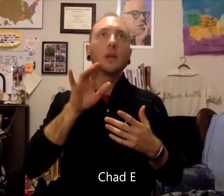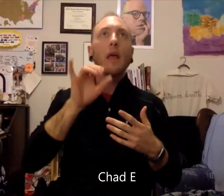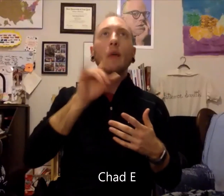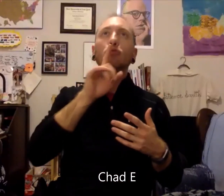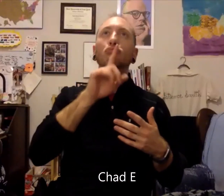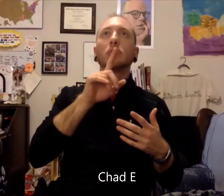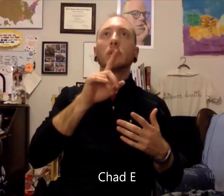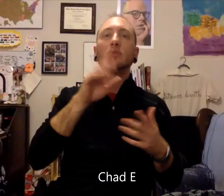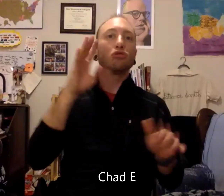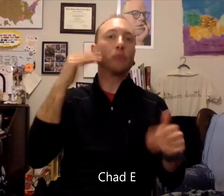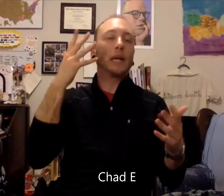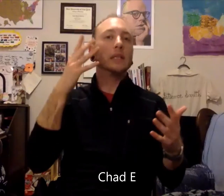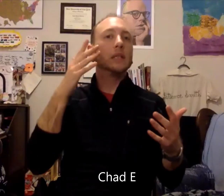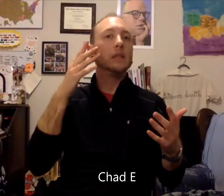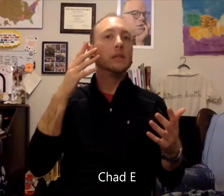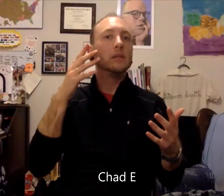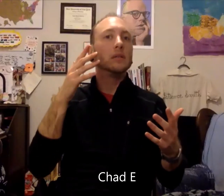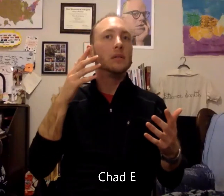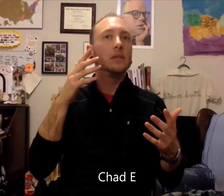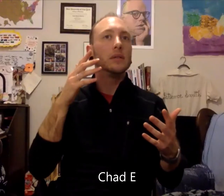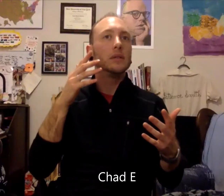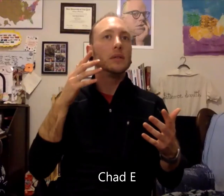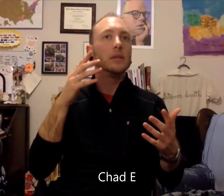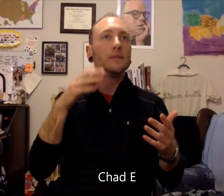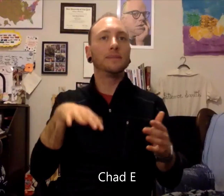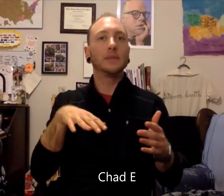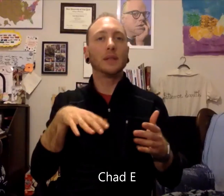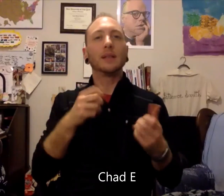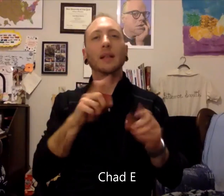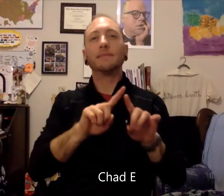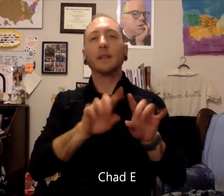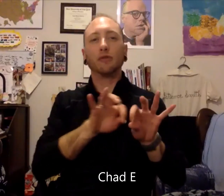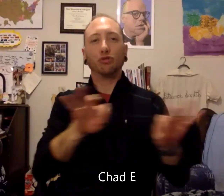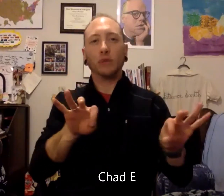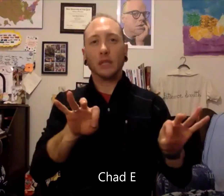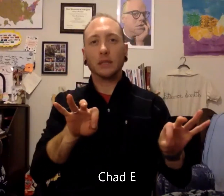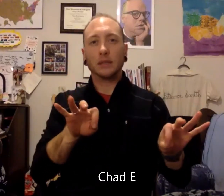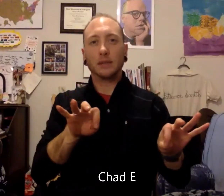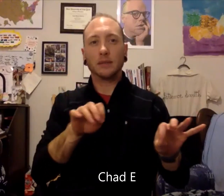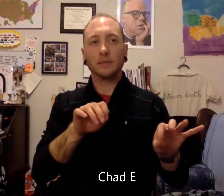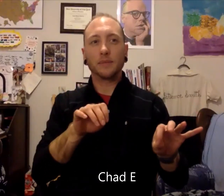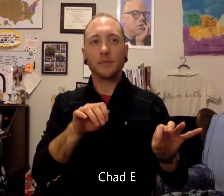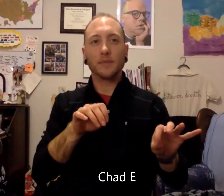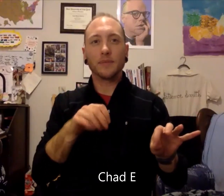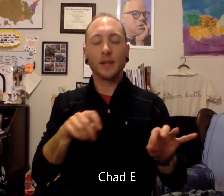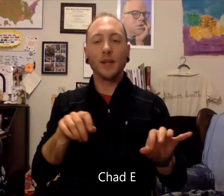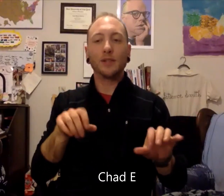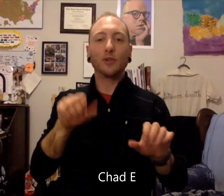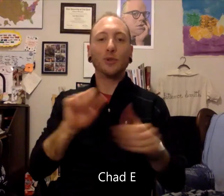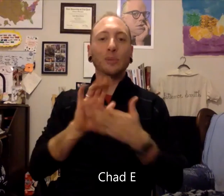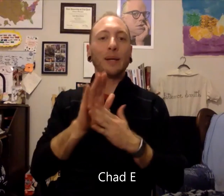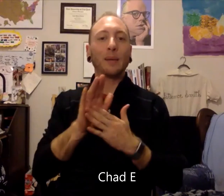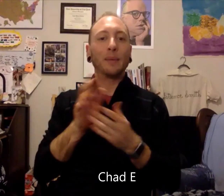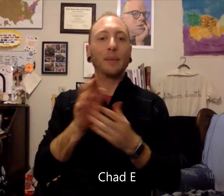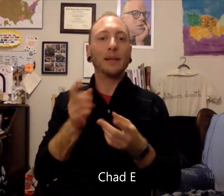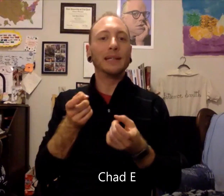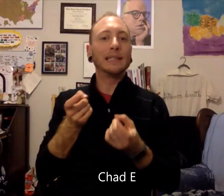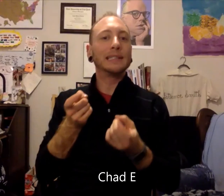college where you could get degrees in all kinds of things, one including, being a ski instructor. And I didn't know what I wanted to do, but that's